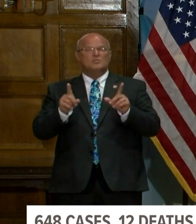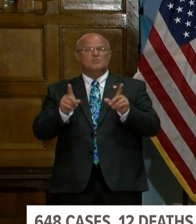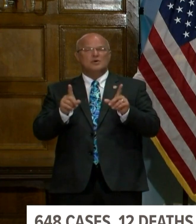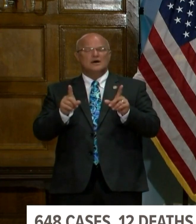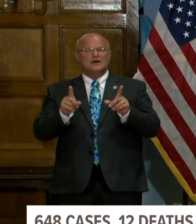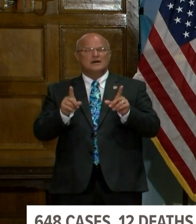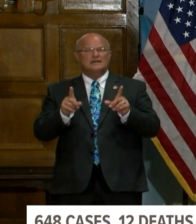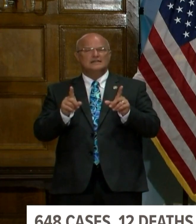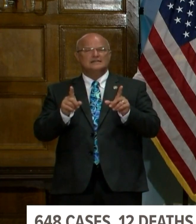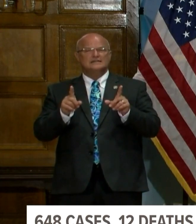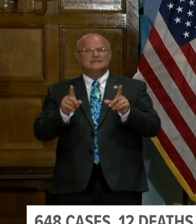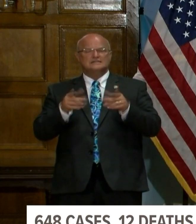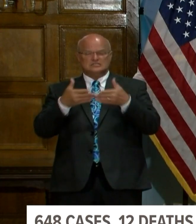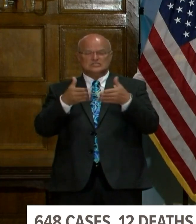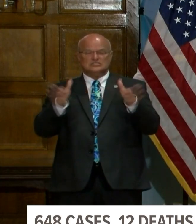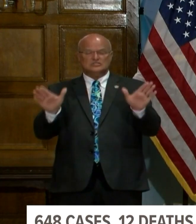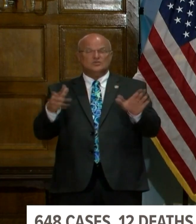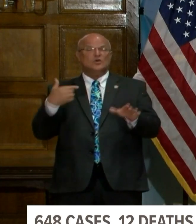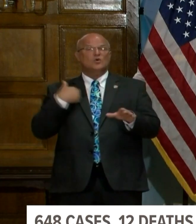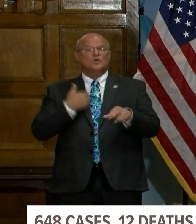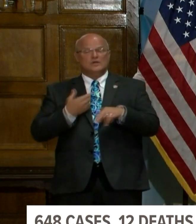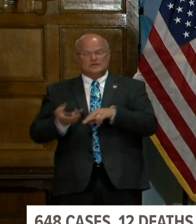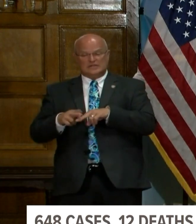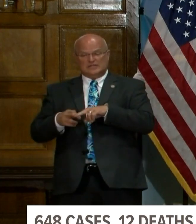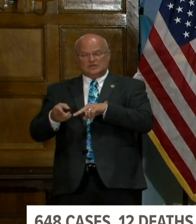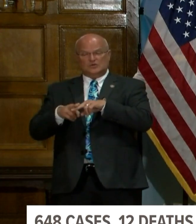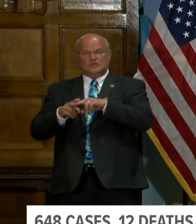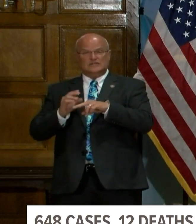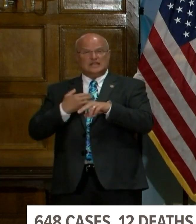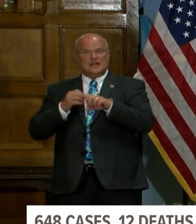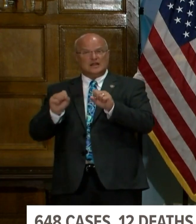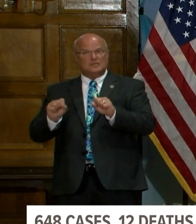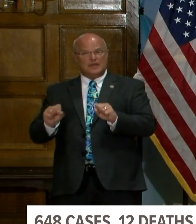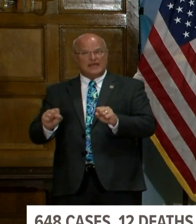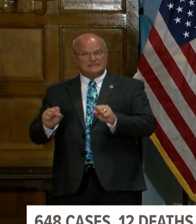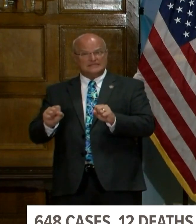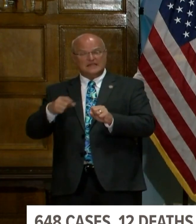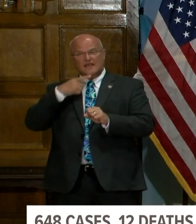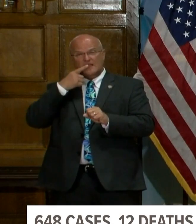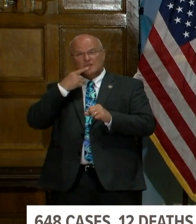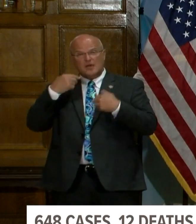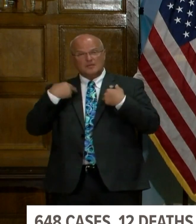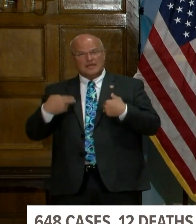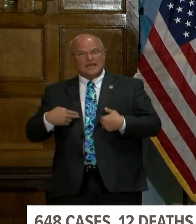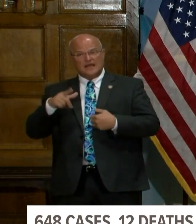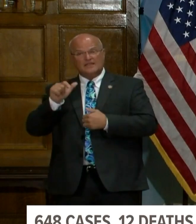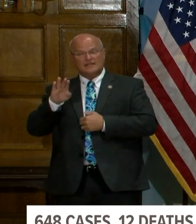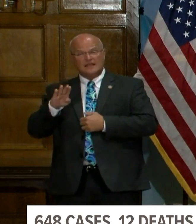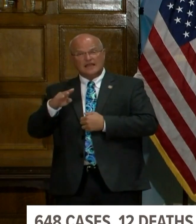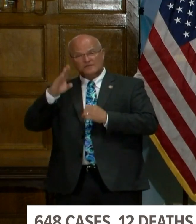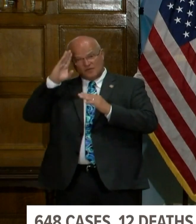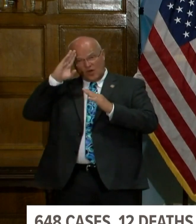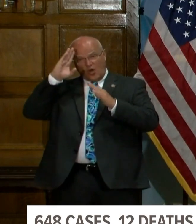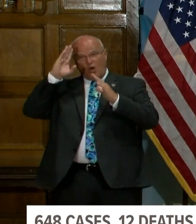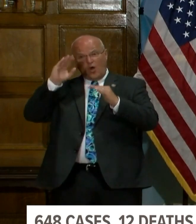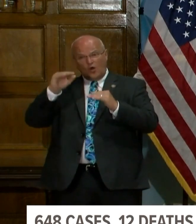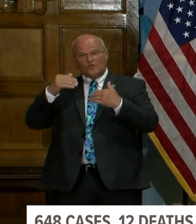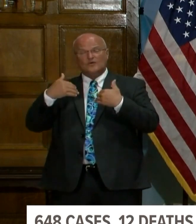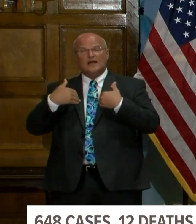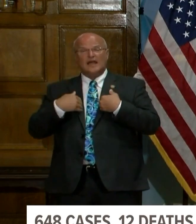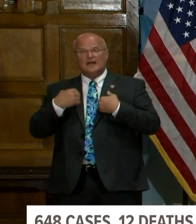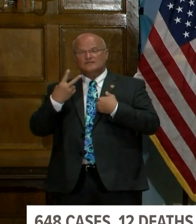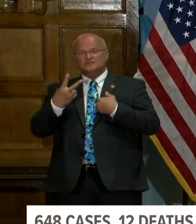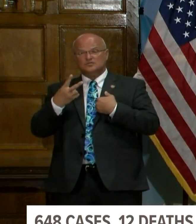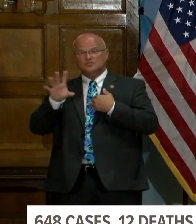in broad strokes, we are increasing our capacity at the public health lab. We're hoping to bring on